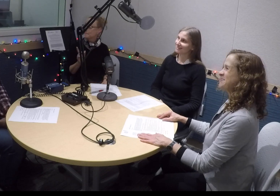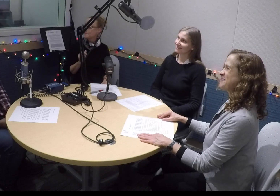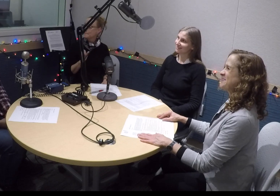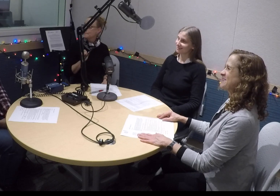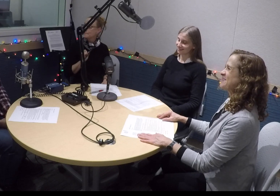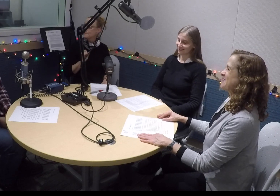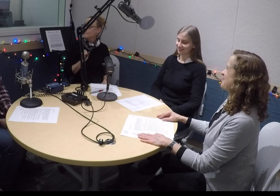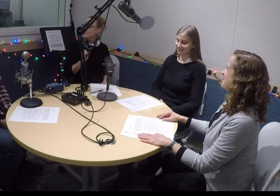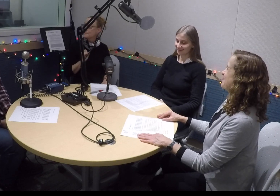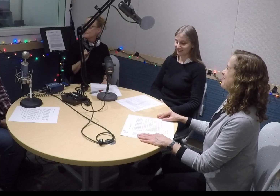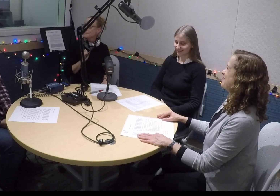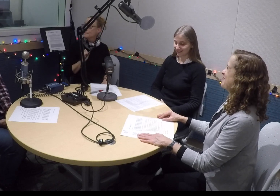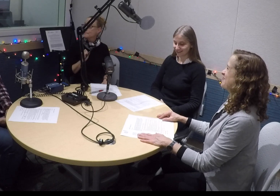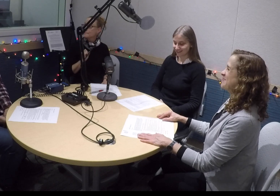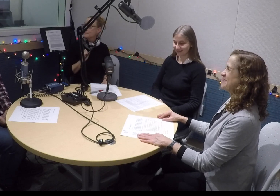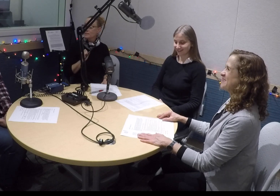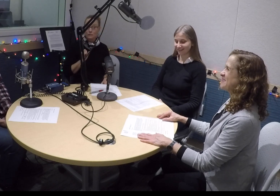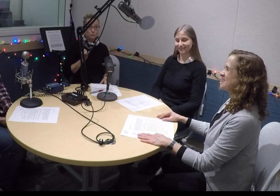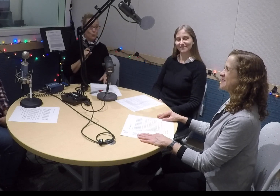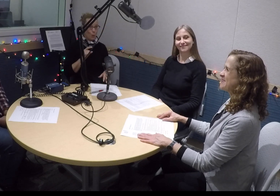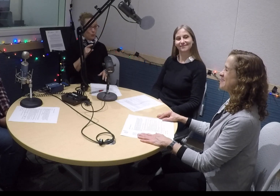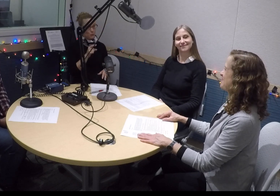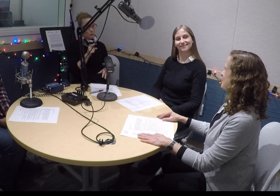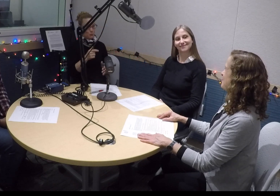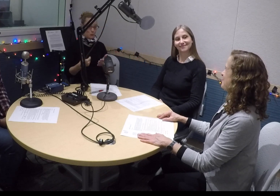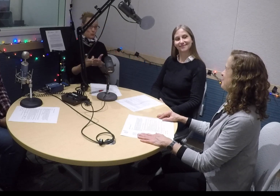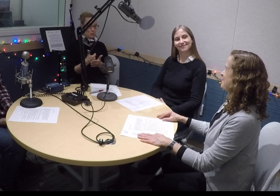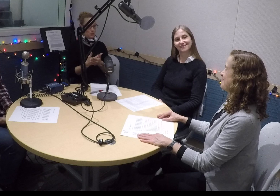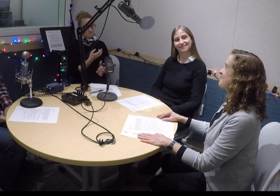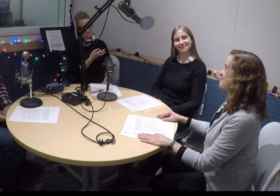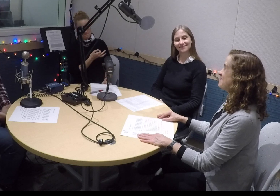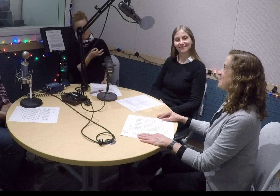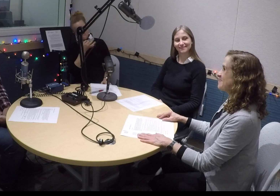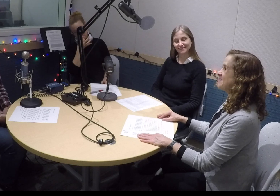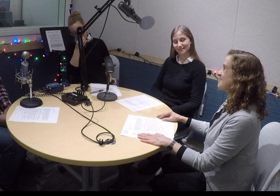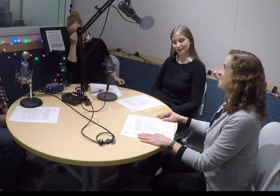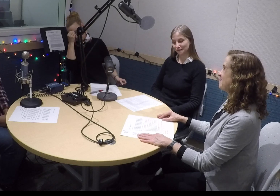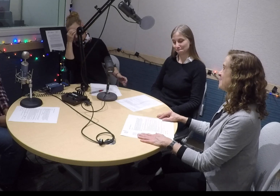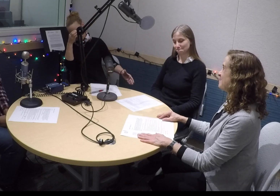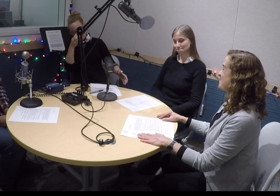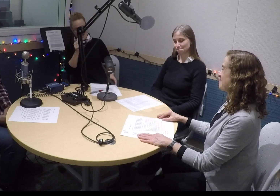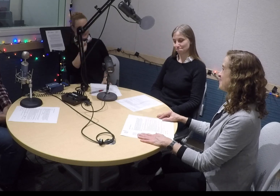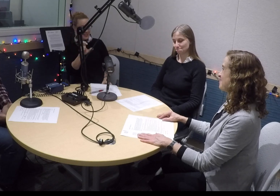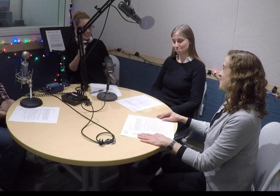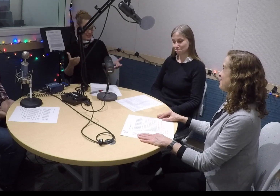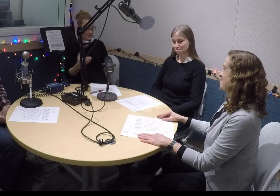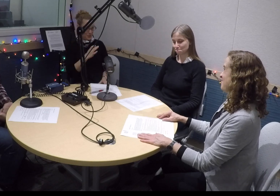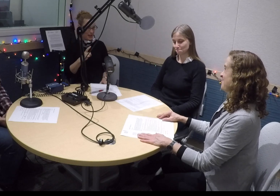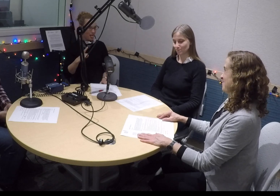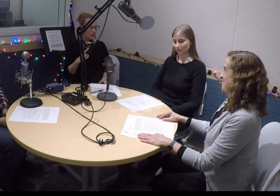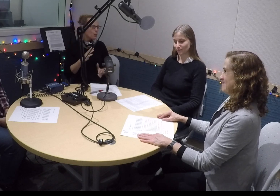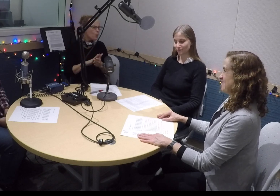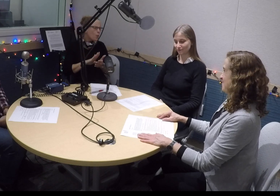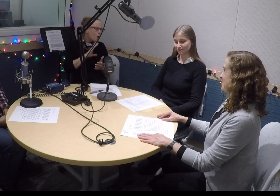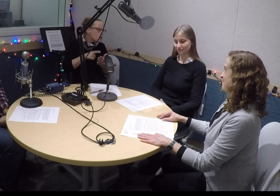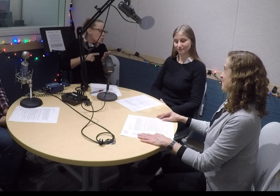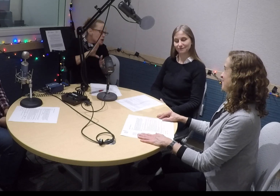So, as the new ASL expert at Cornell, what are your goals and what are you hoping to bring to the table through your classes?